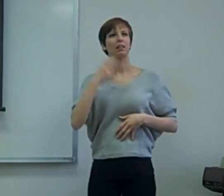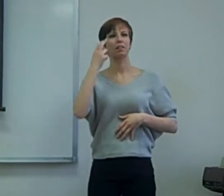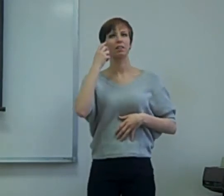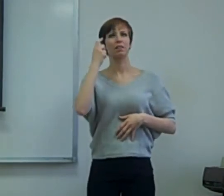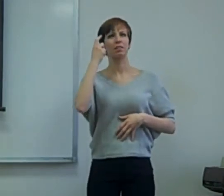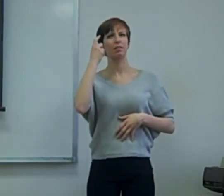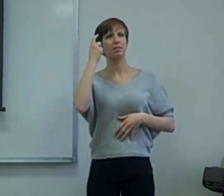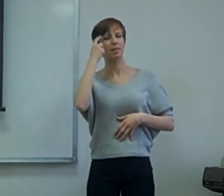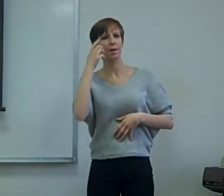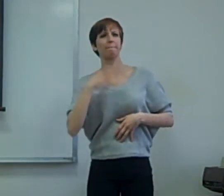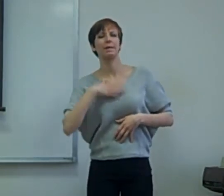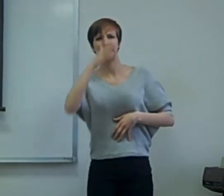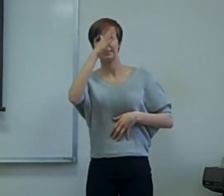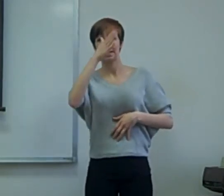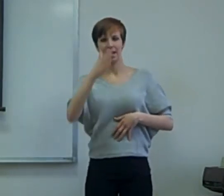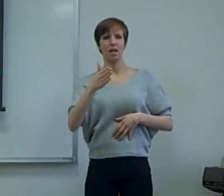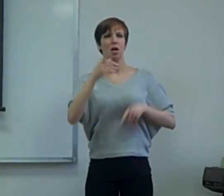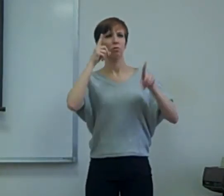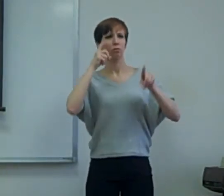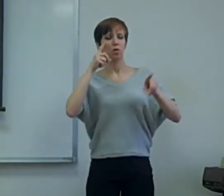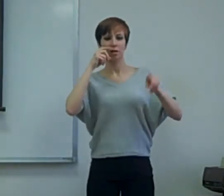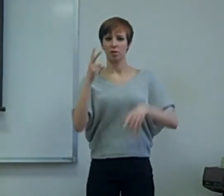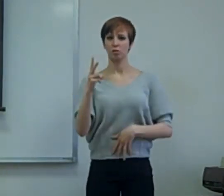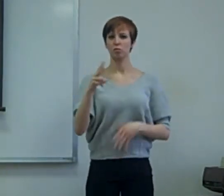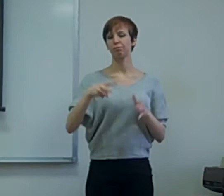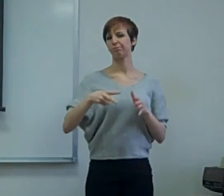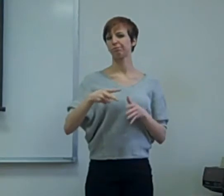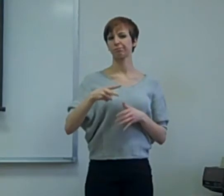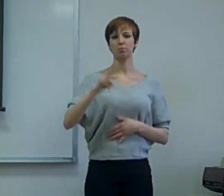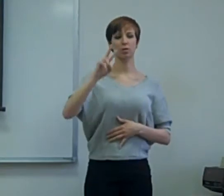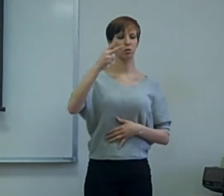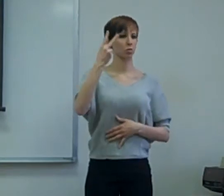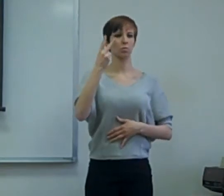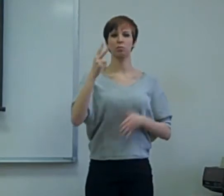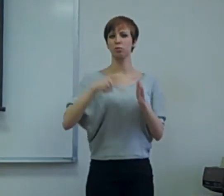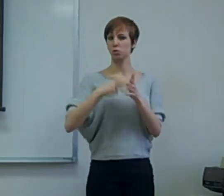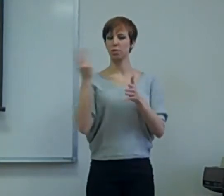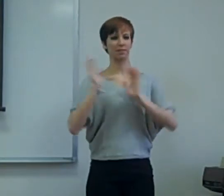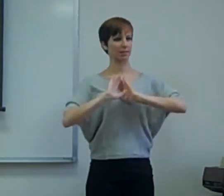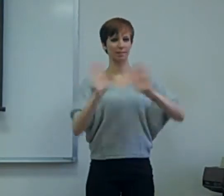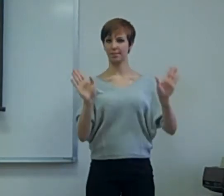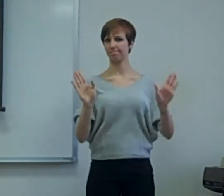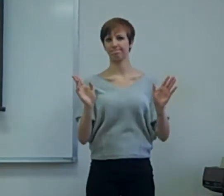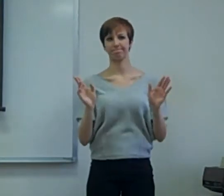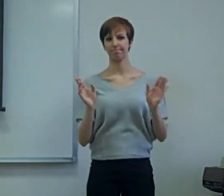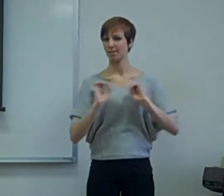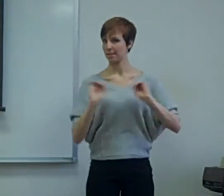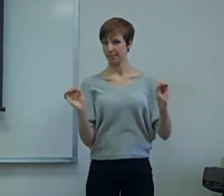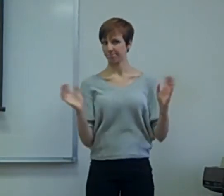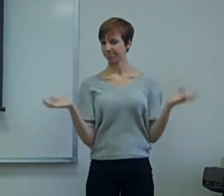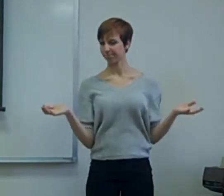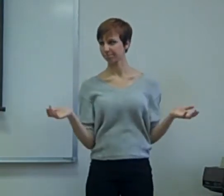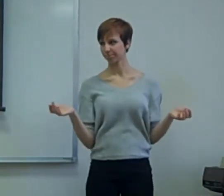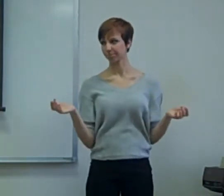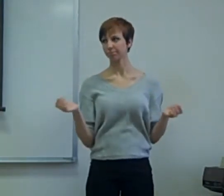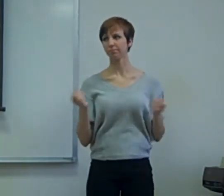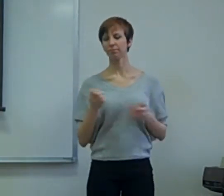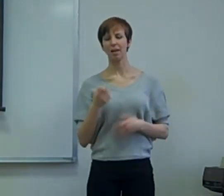old Italian guy, he's like 86, you know, and we never saw him crying. I saw him cry once, well